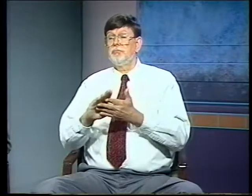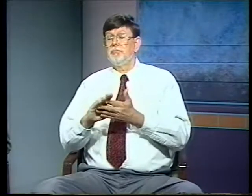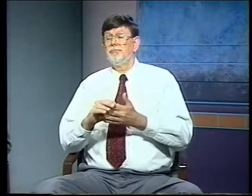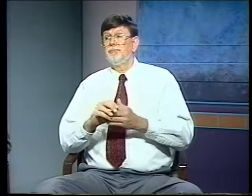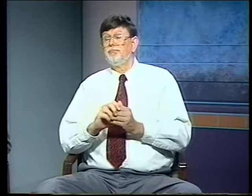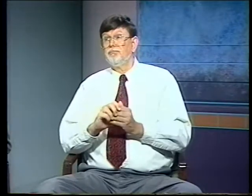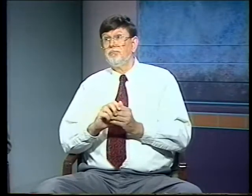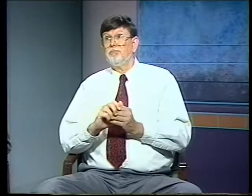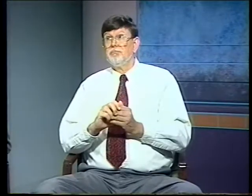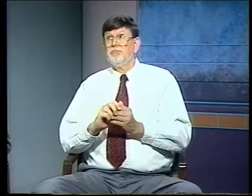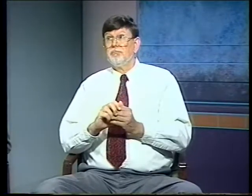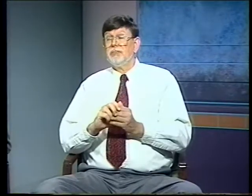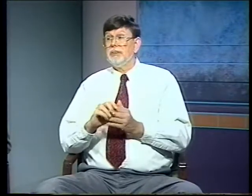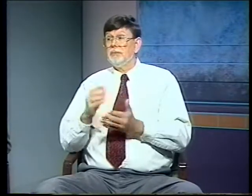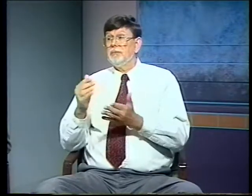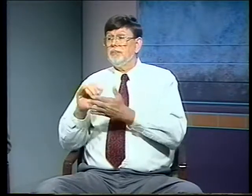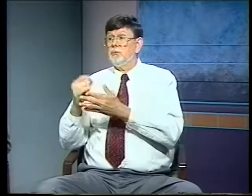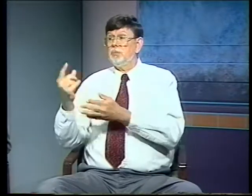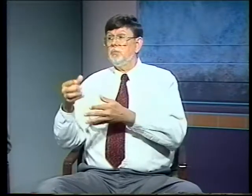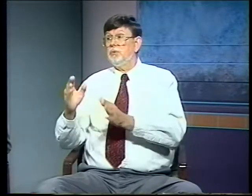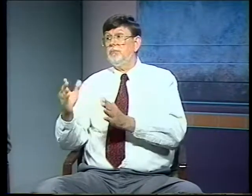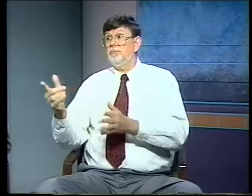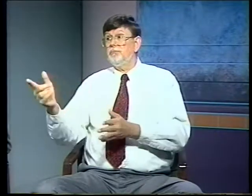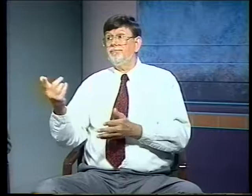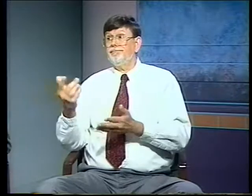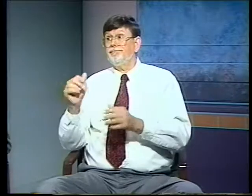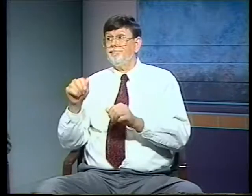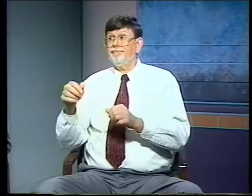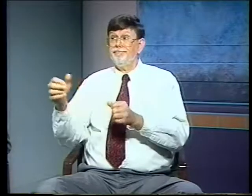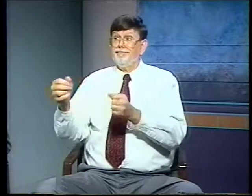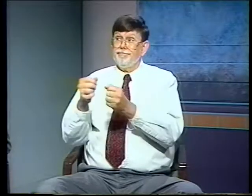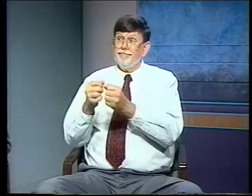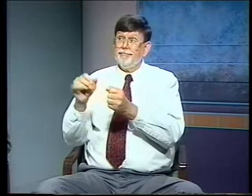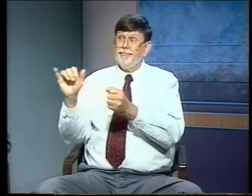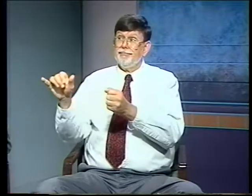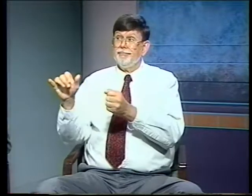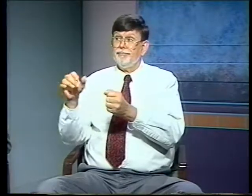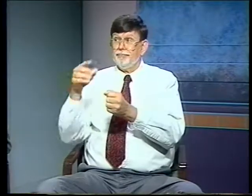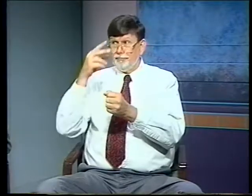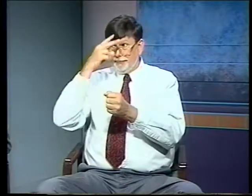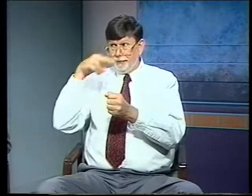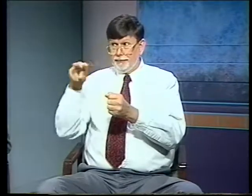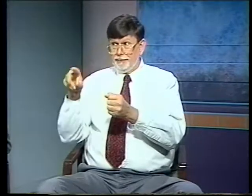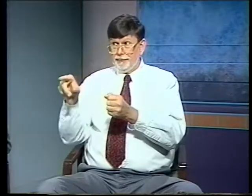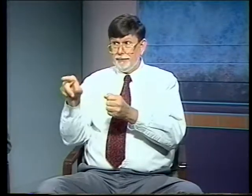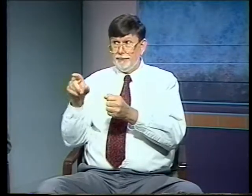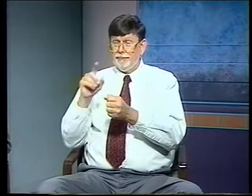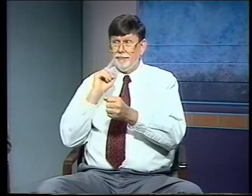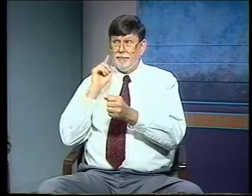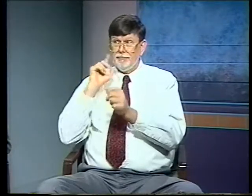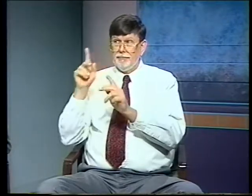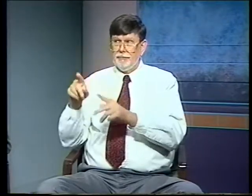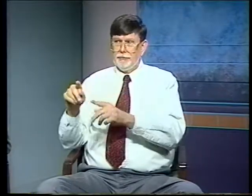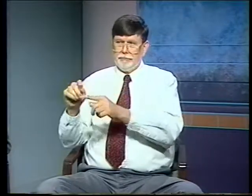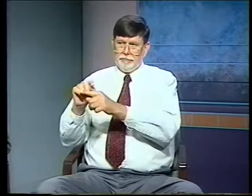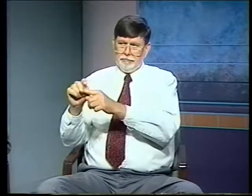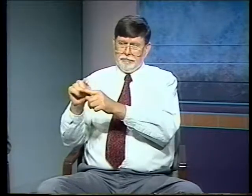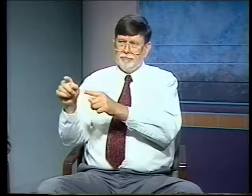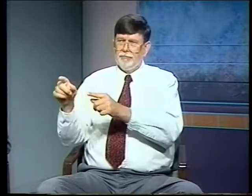often in teams with hearing interpreters. And that might be one way that you can try to use, like for example,